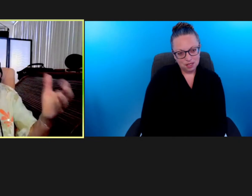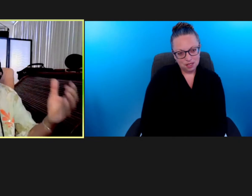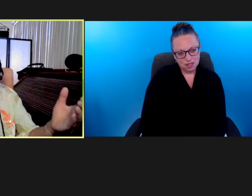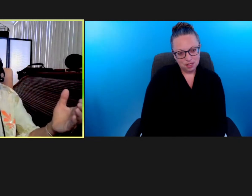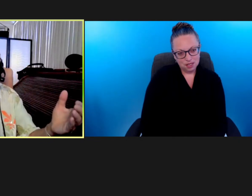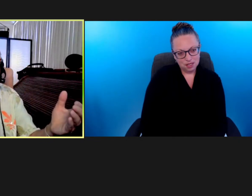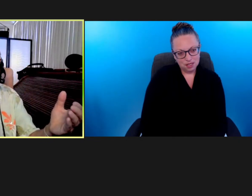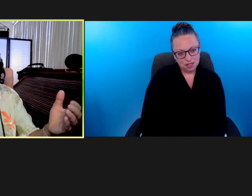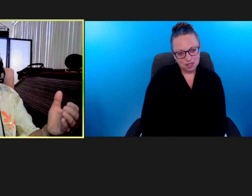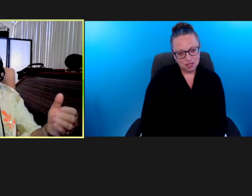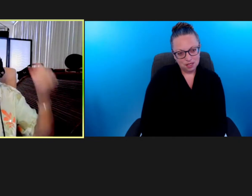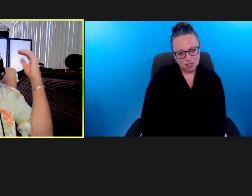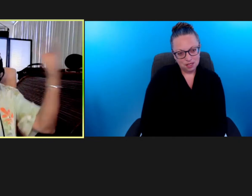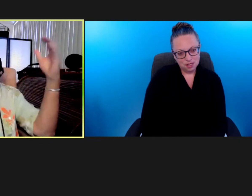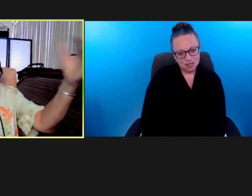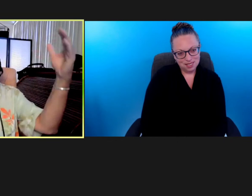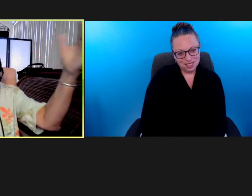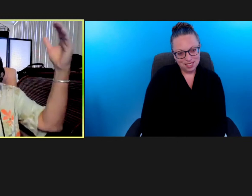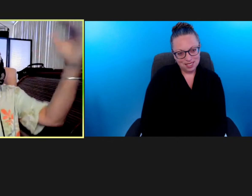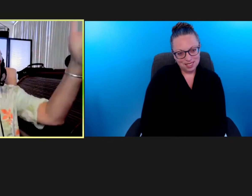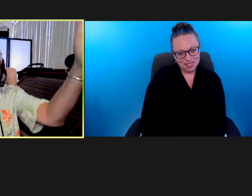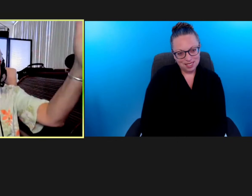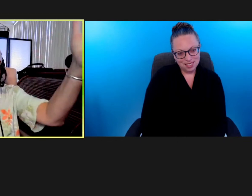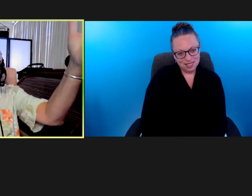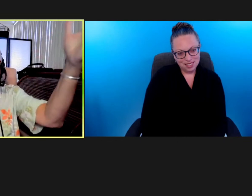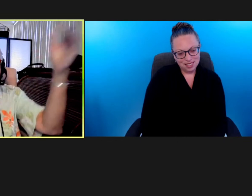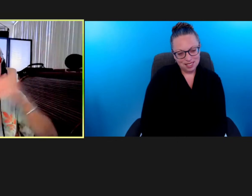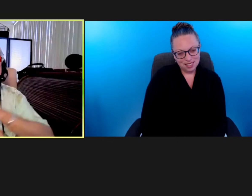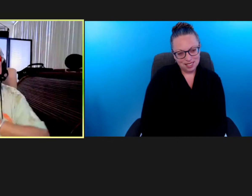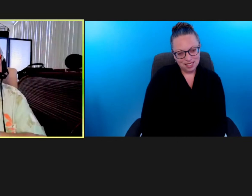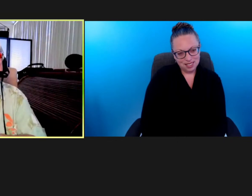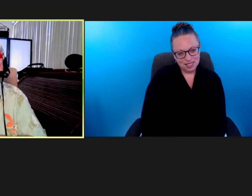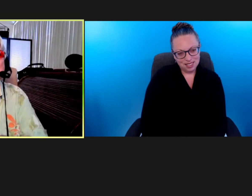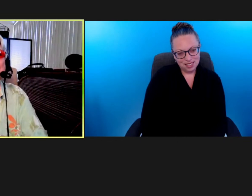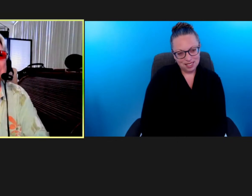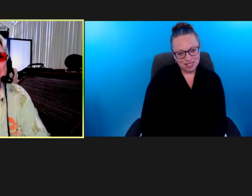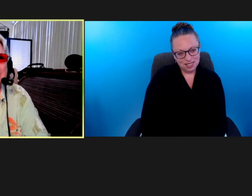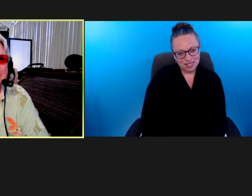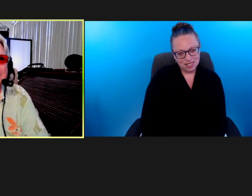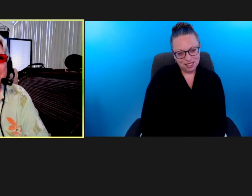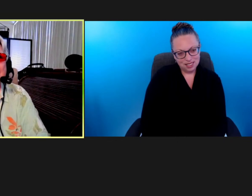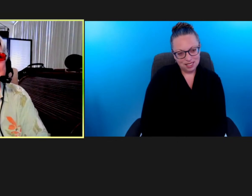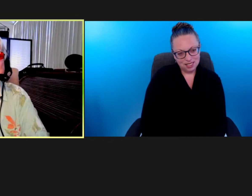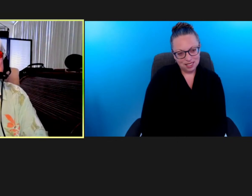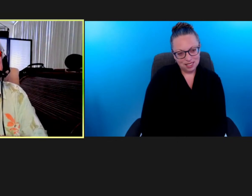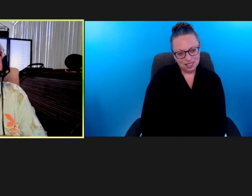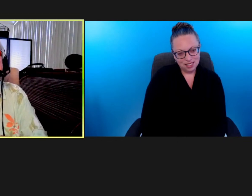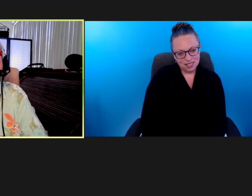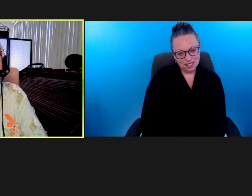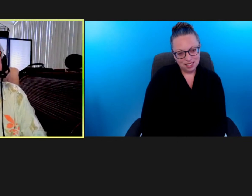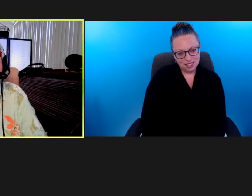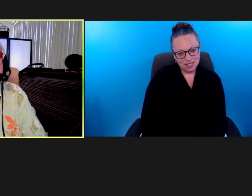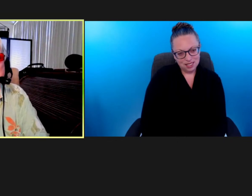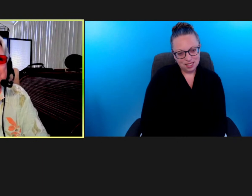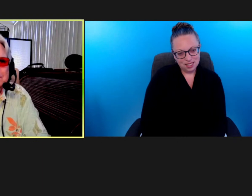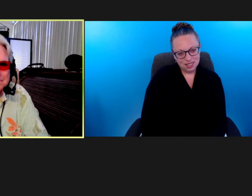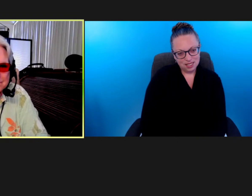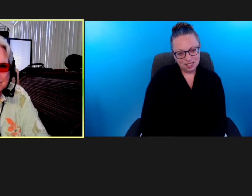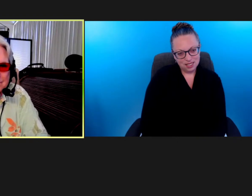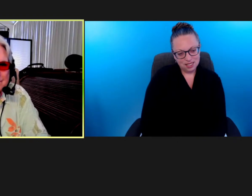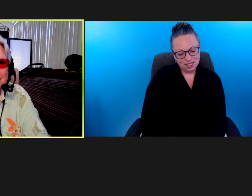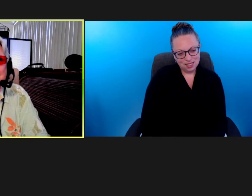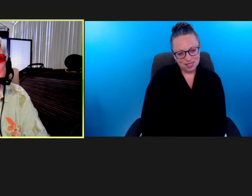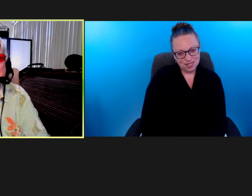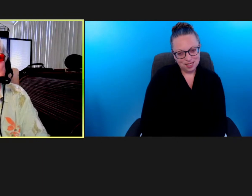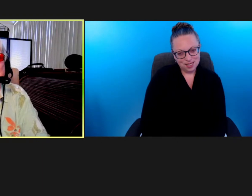my key to being free. Two scenes where AT gives voice to child's thoughts, allowing you to interact with others.